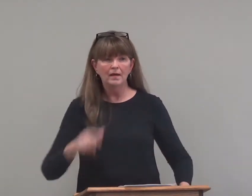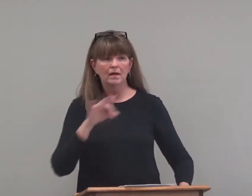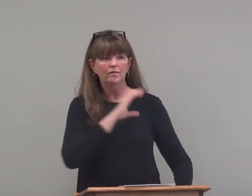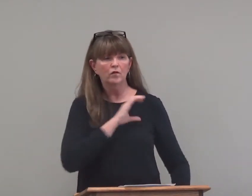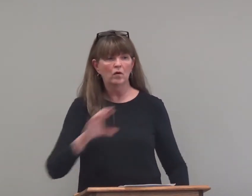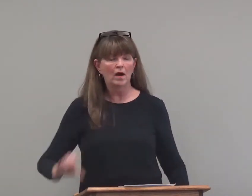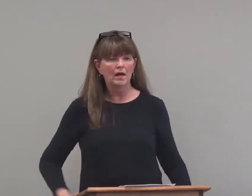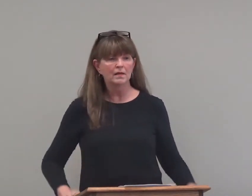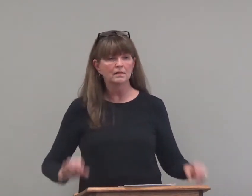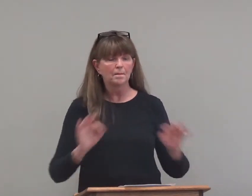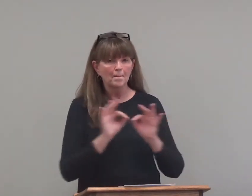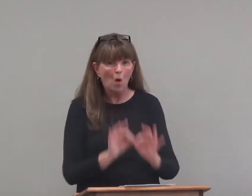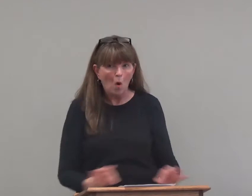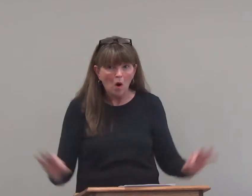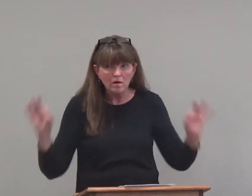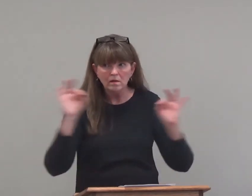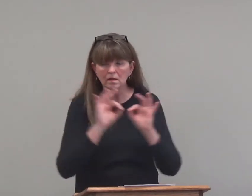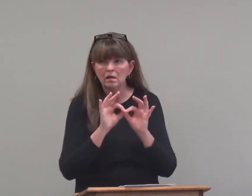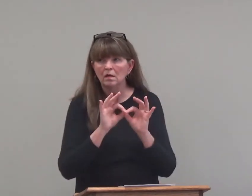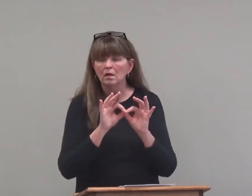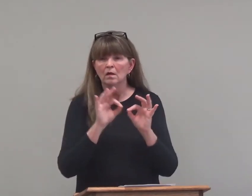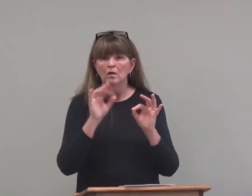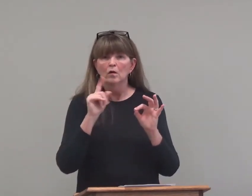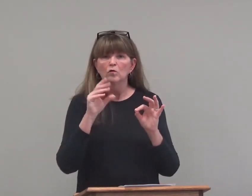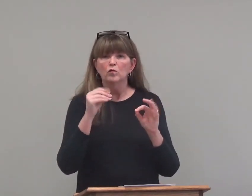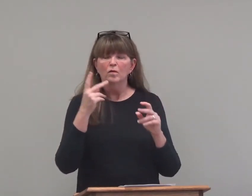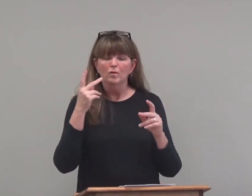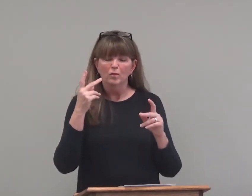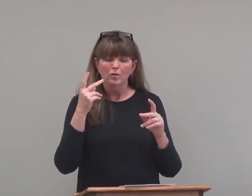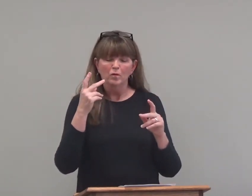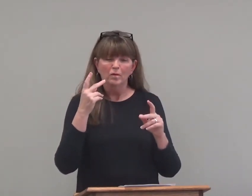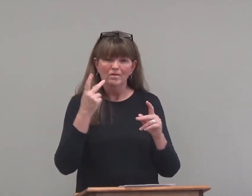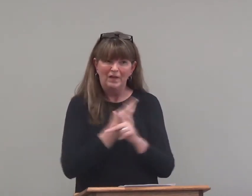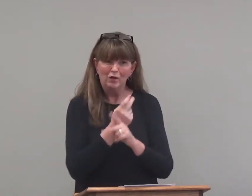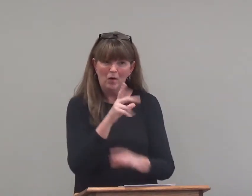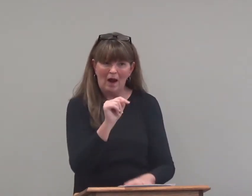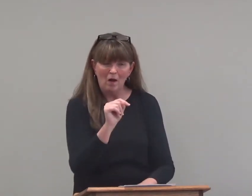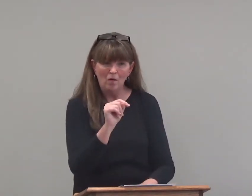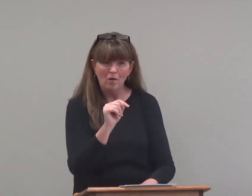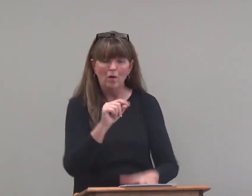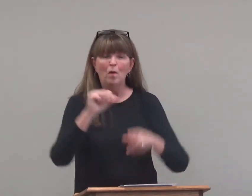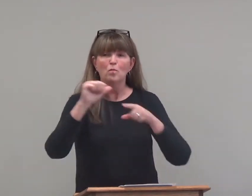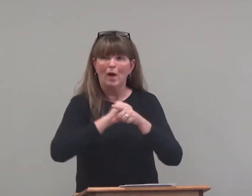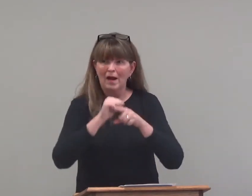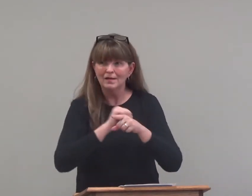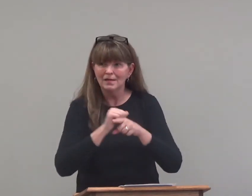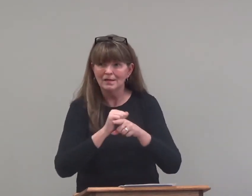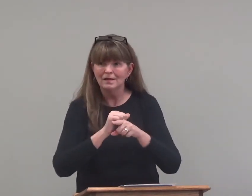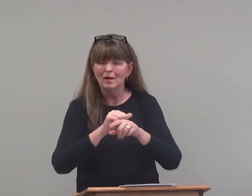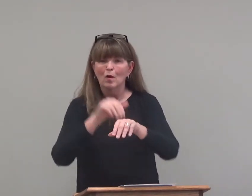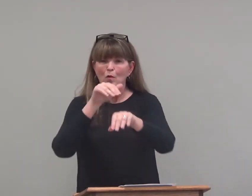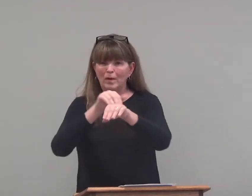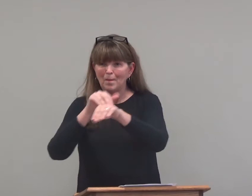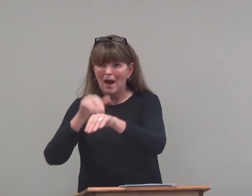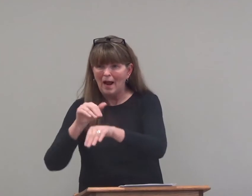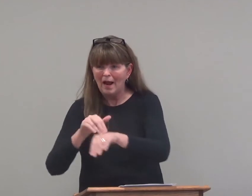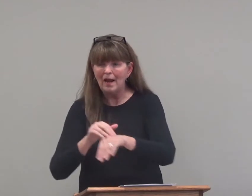as the body of Christ, what's critical is that we have to figure out and practice